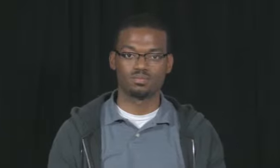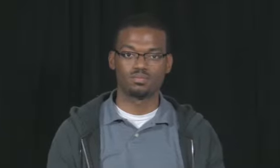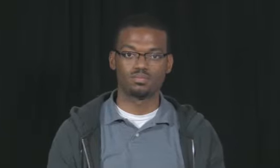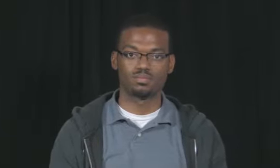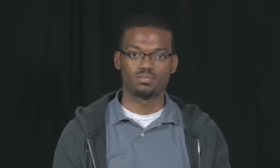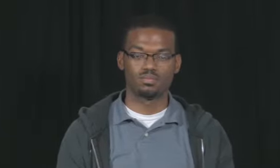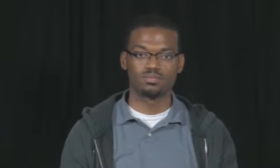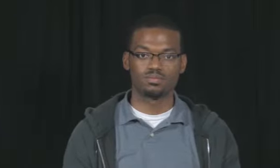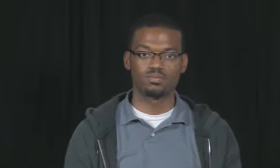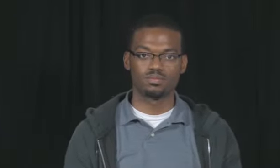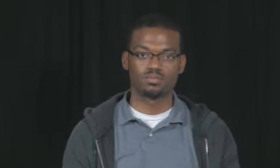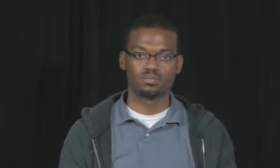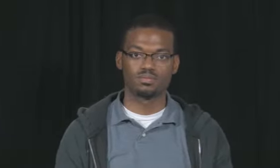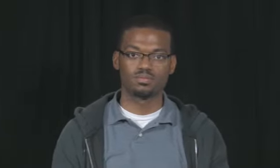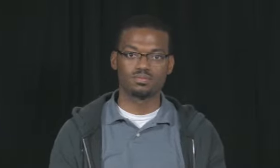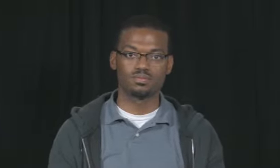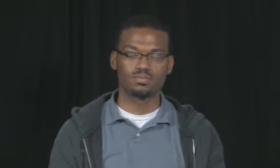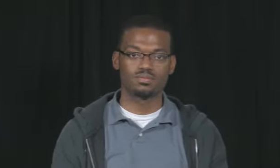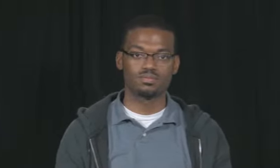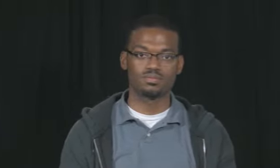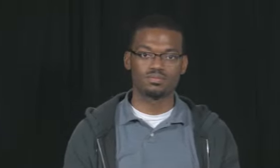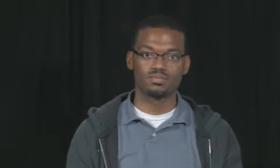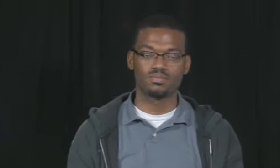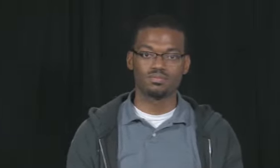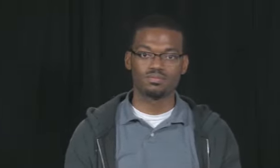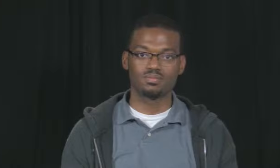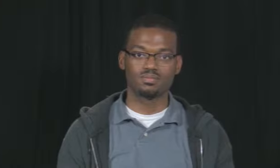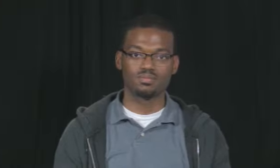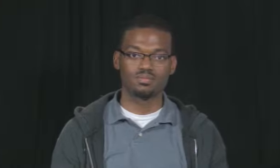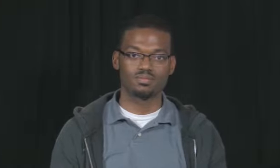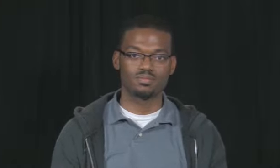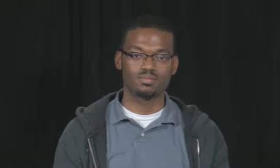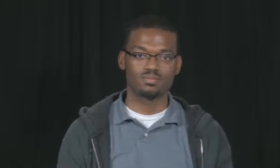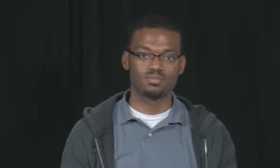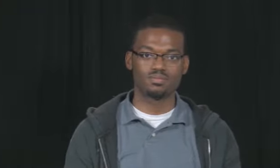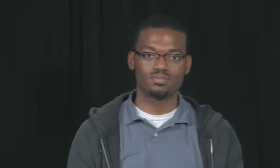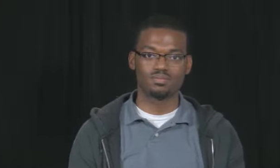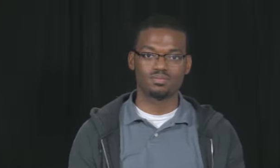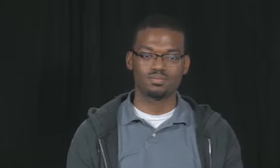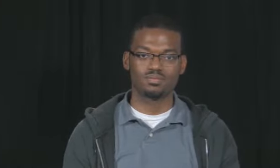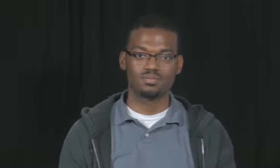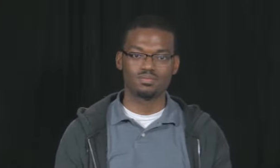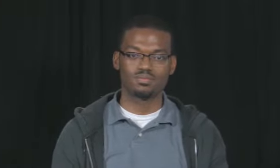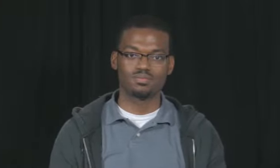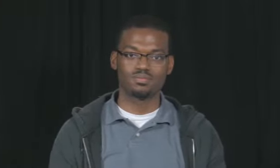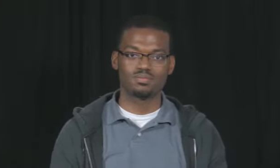low, my mistress' eyes are nothing. Look how high I've gotten. Are